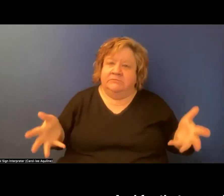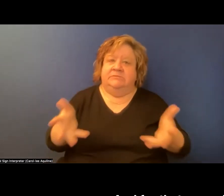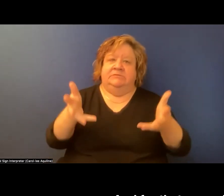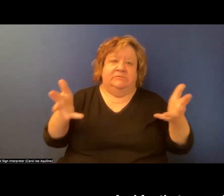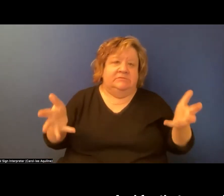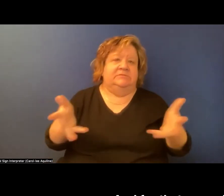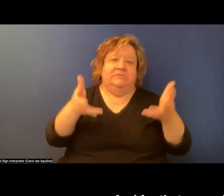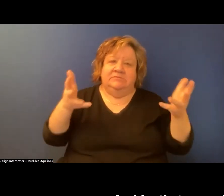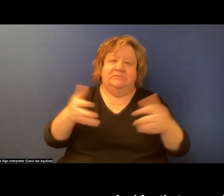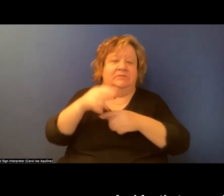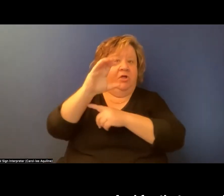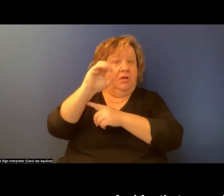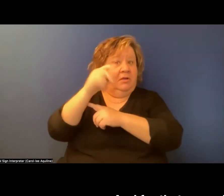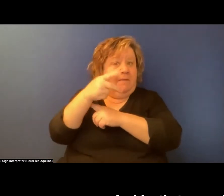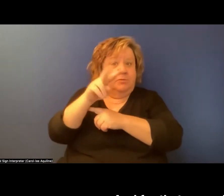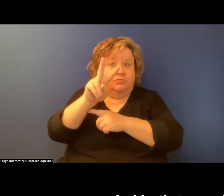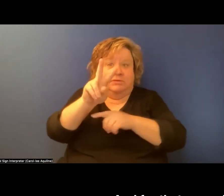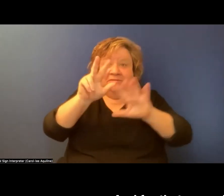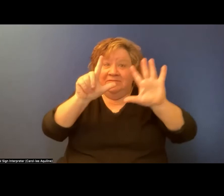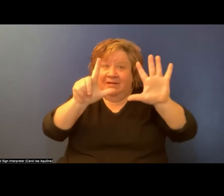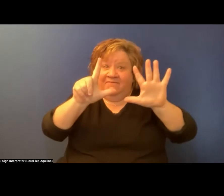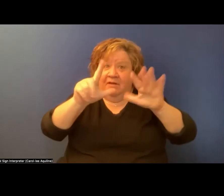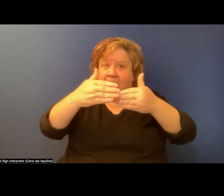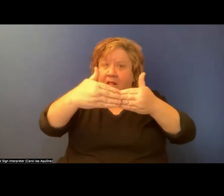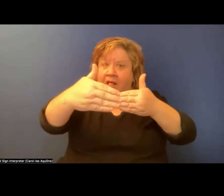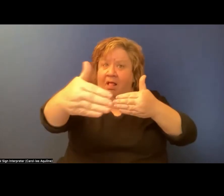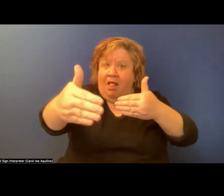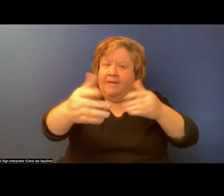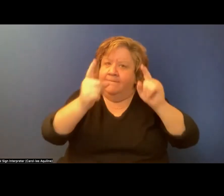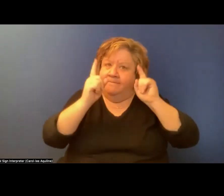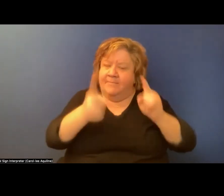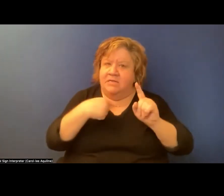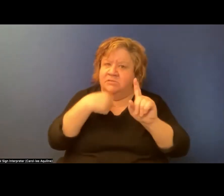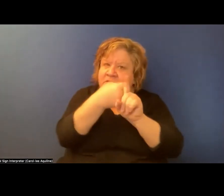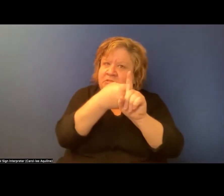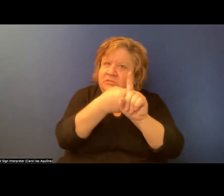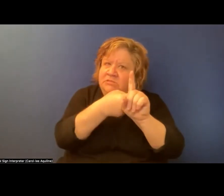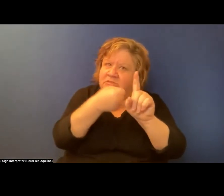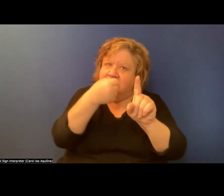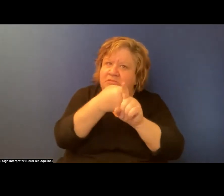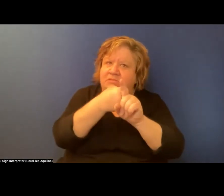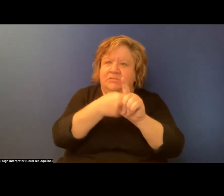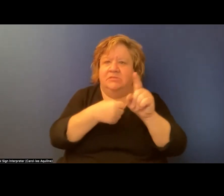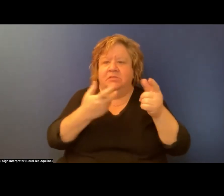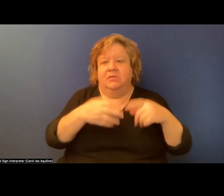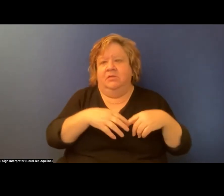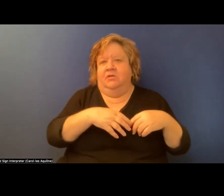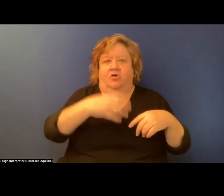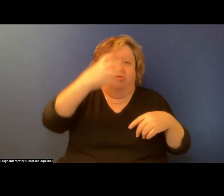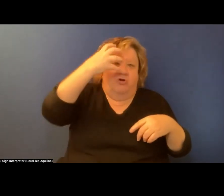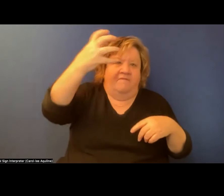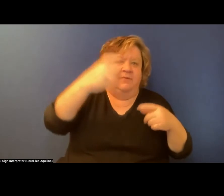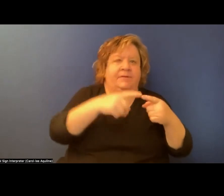that, we really count on support from all stakeholders, governments, especially our sisters